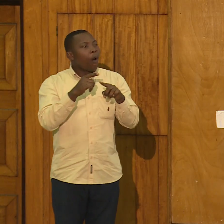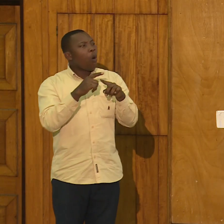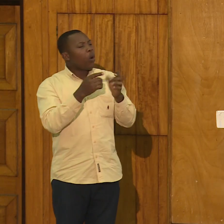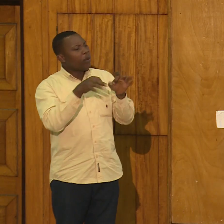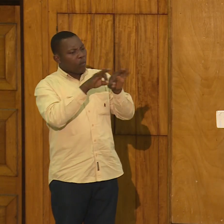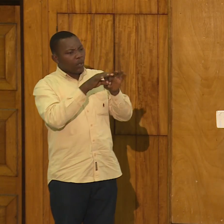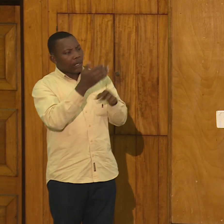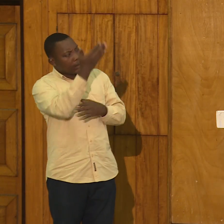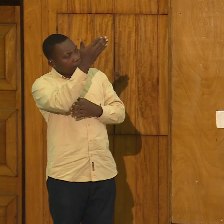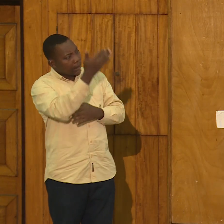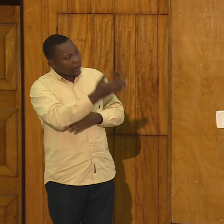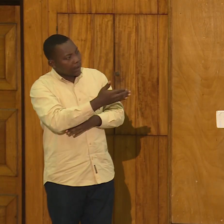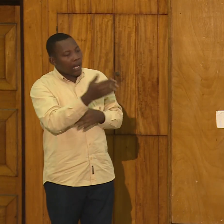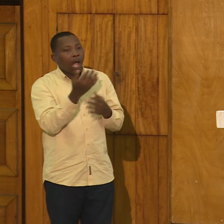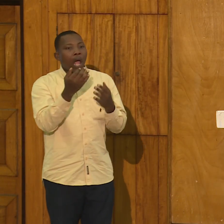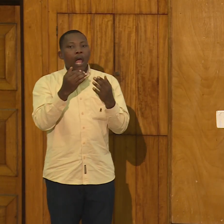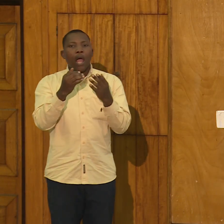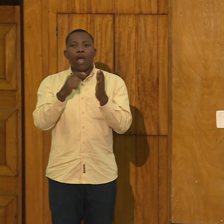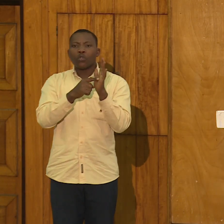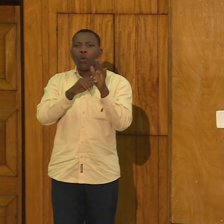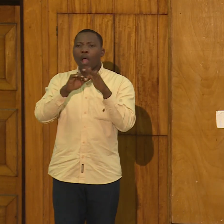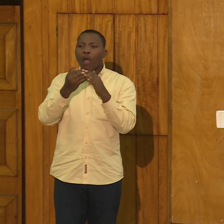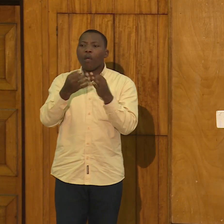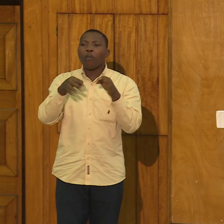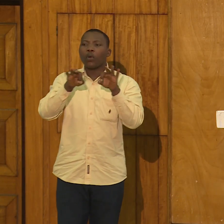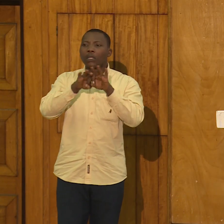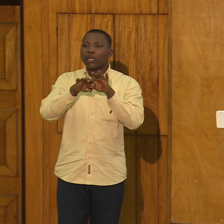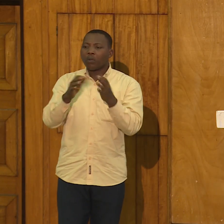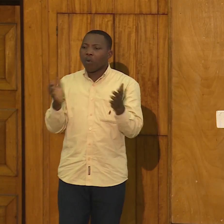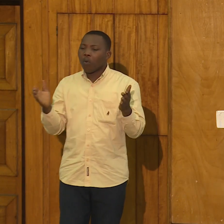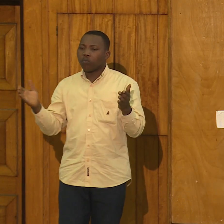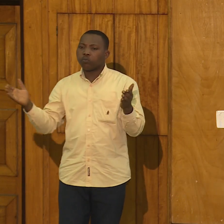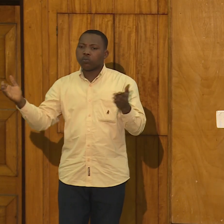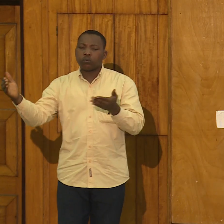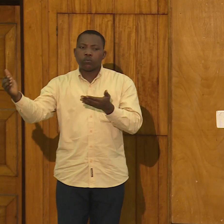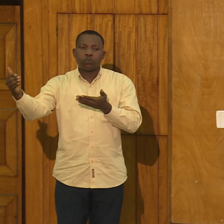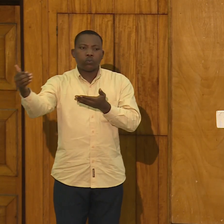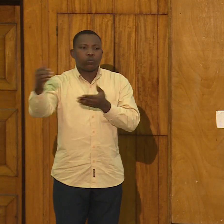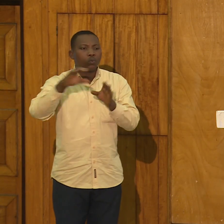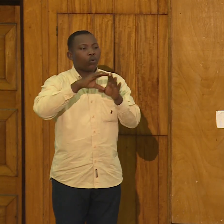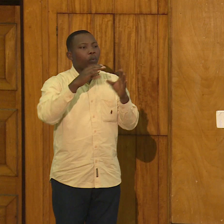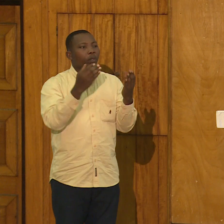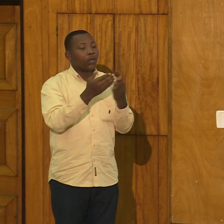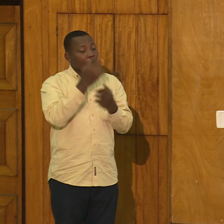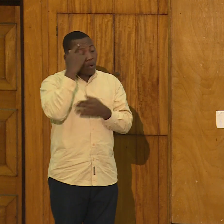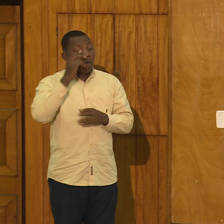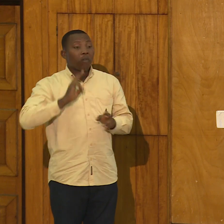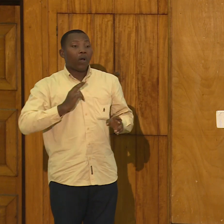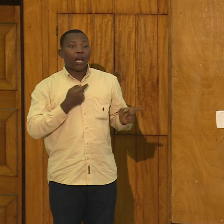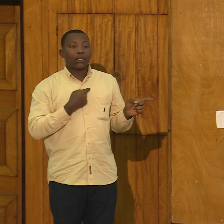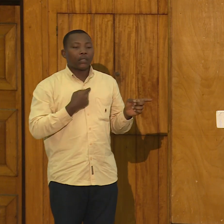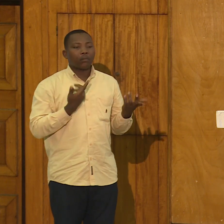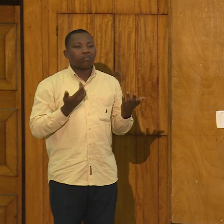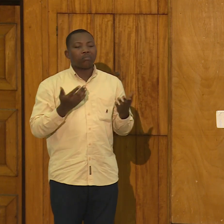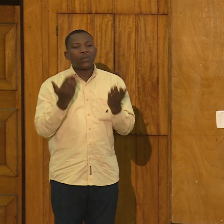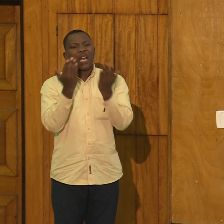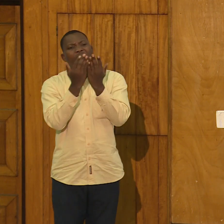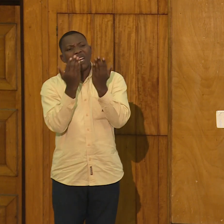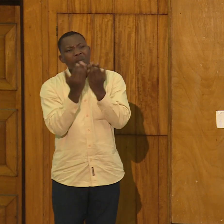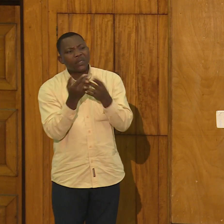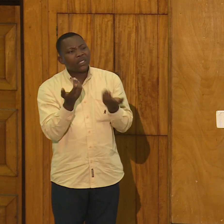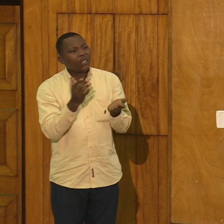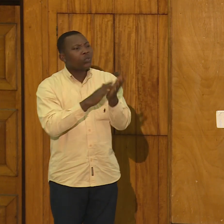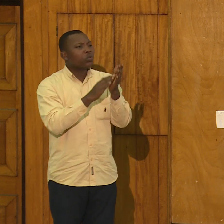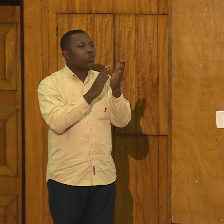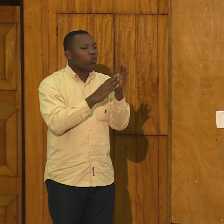is just to show how important it is to work with mobilized communities. For us, the academies, the schools, the soccer